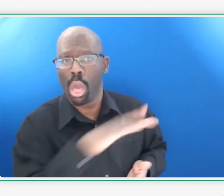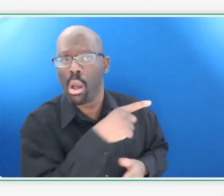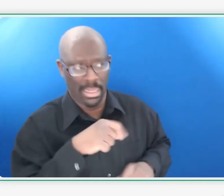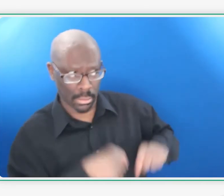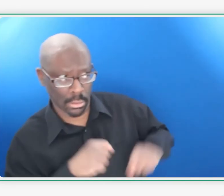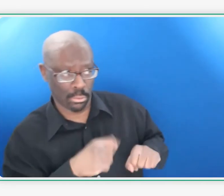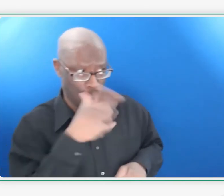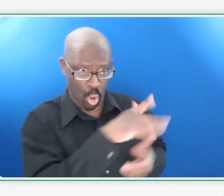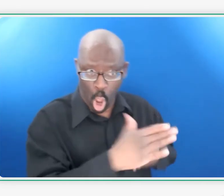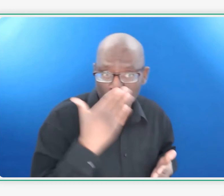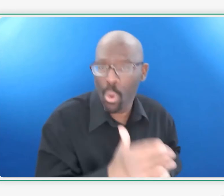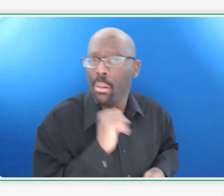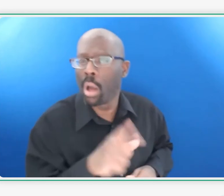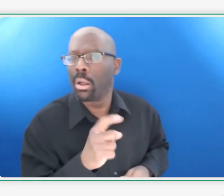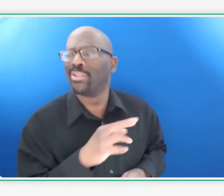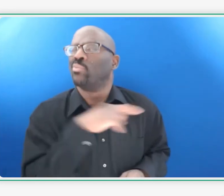right area.